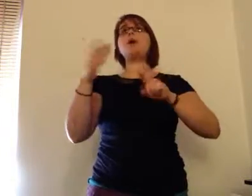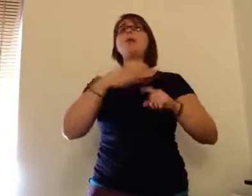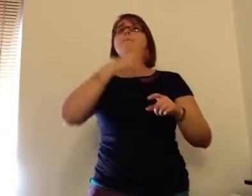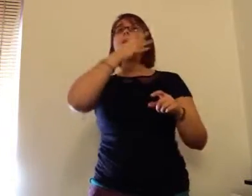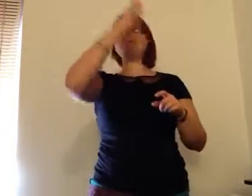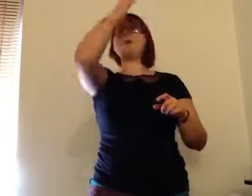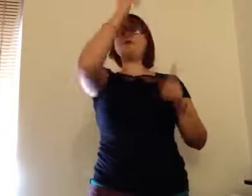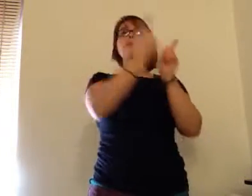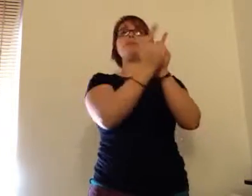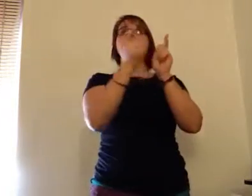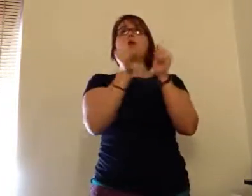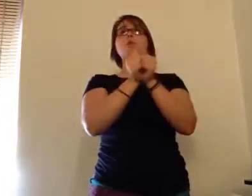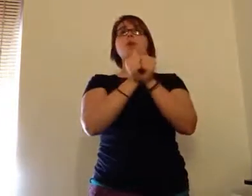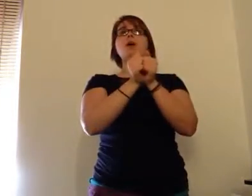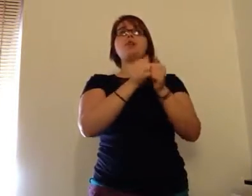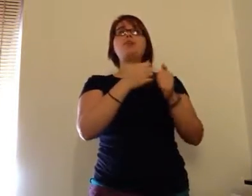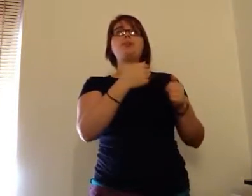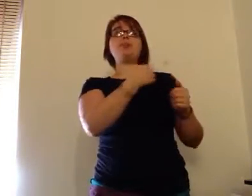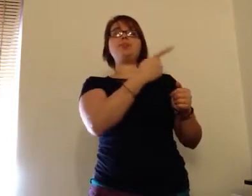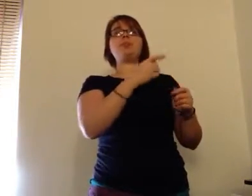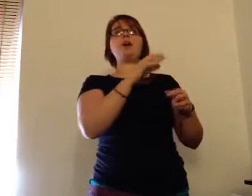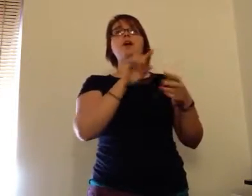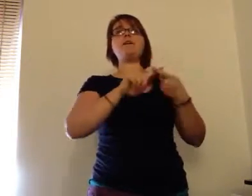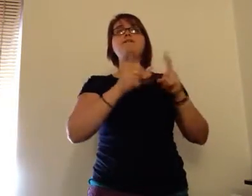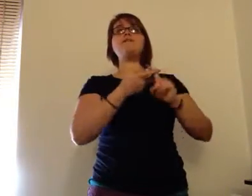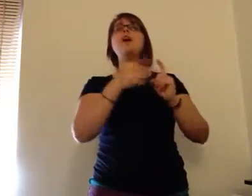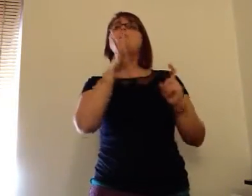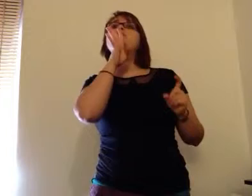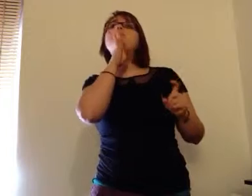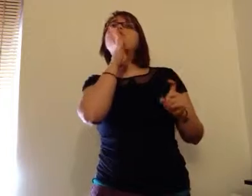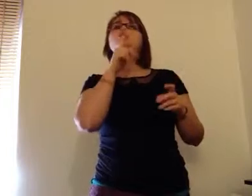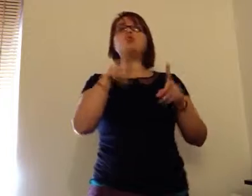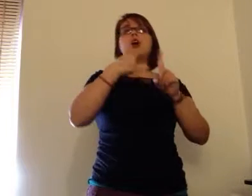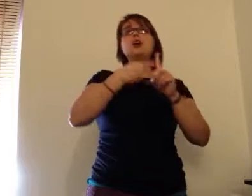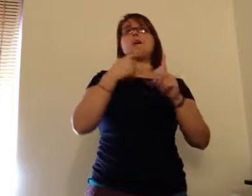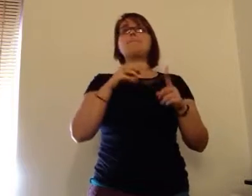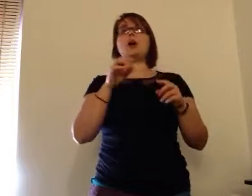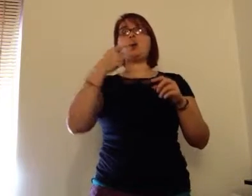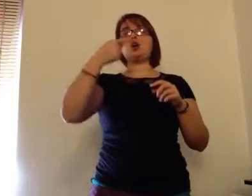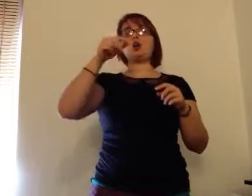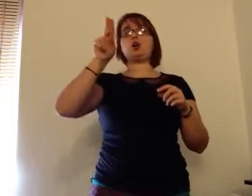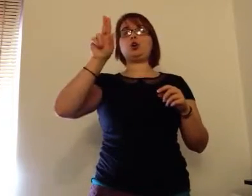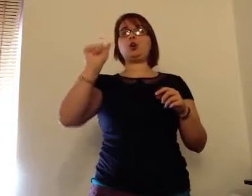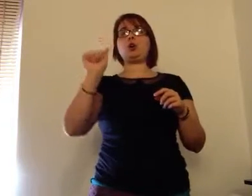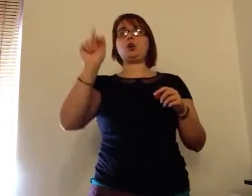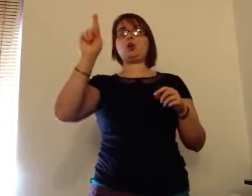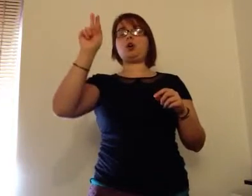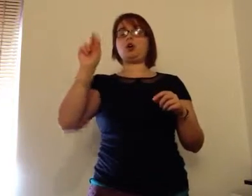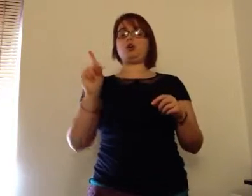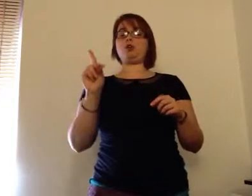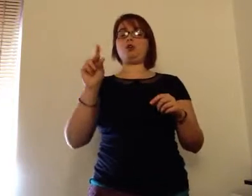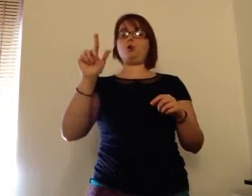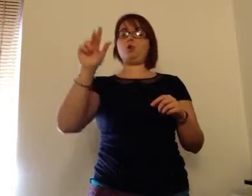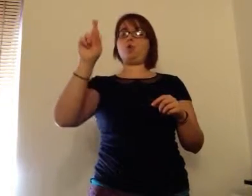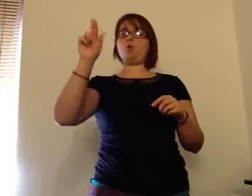guardrails on the mountains. And my parents' friends said that there are no guardrails there, and you have to drive really